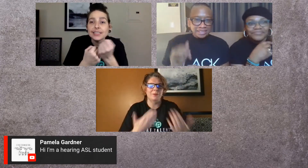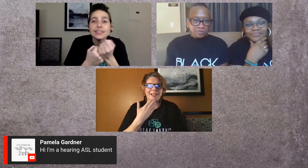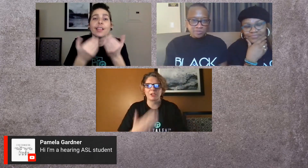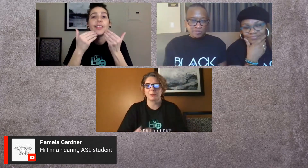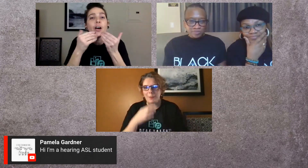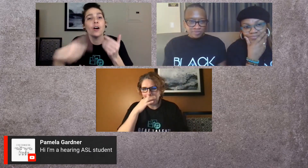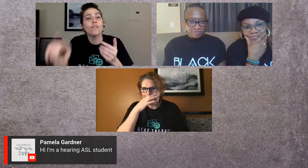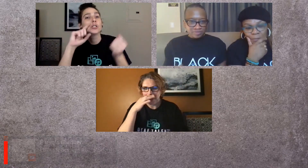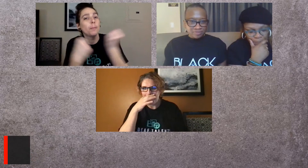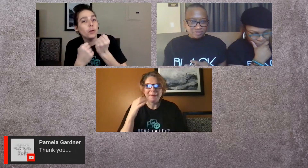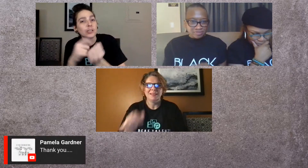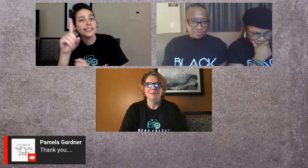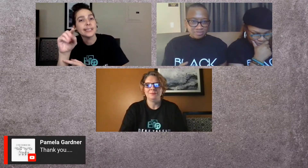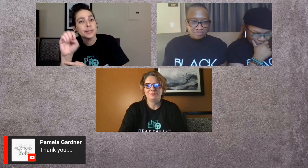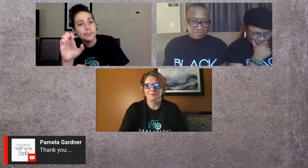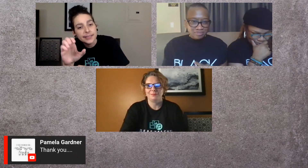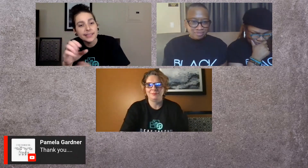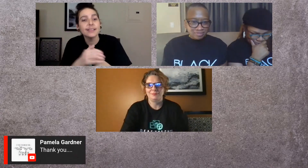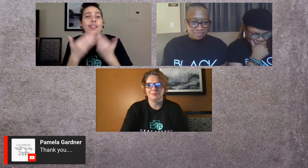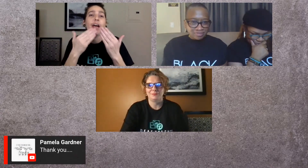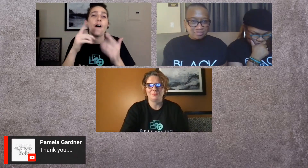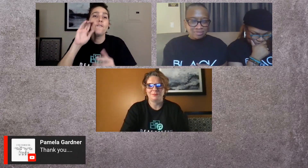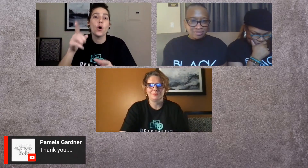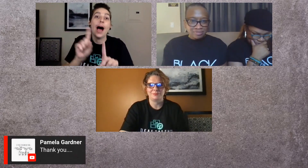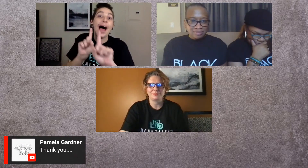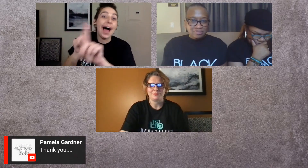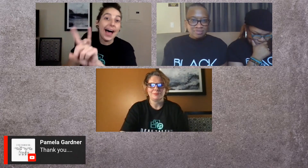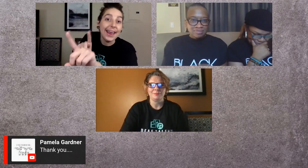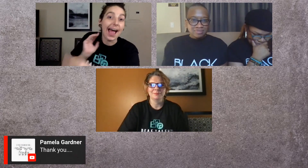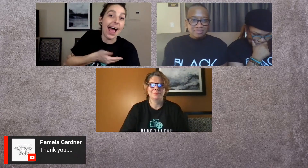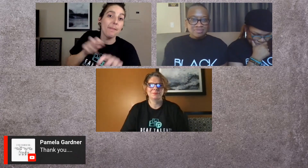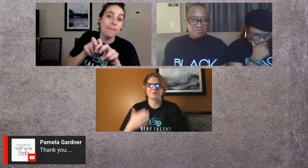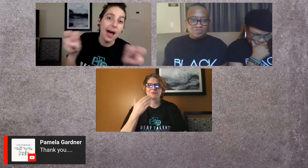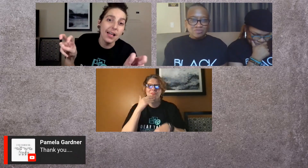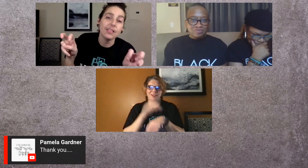We love you. Thank you, Sign1News, for your support.